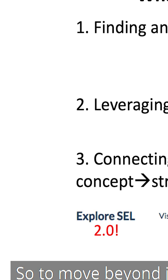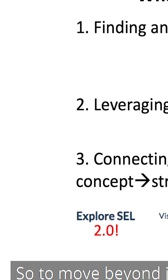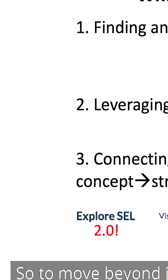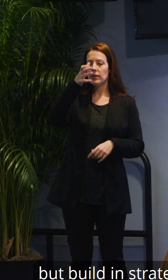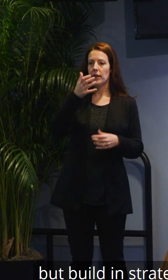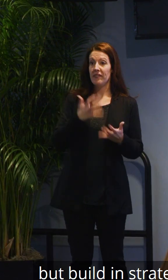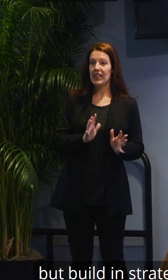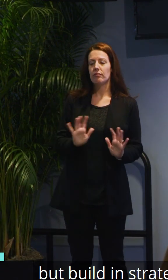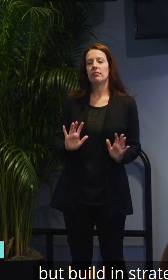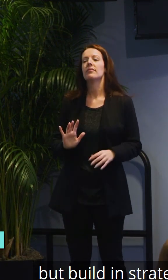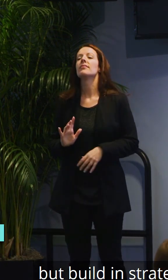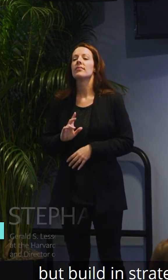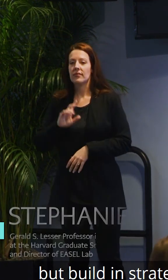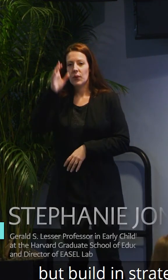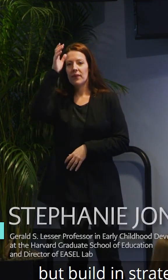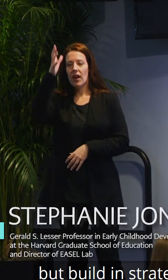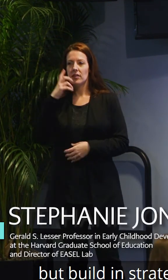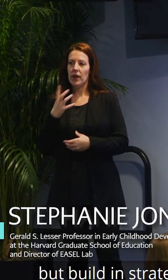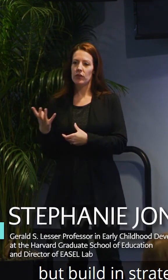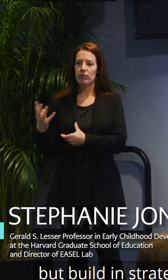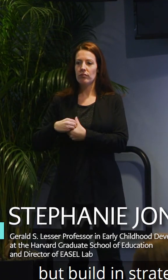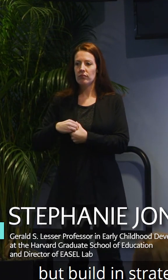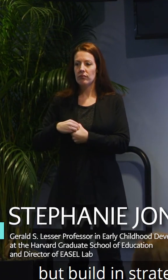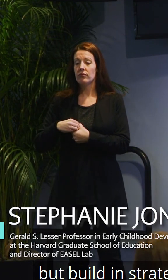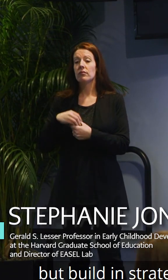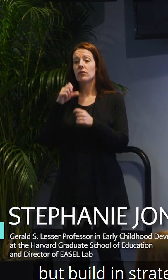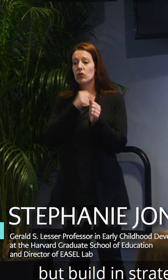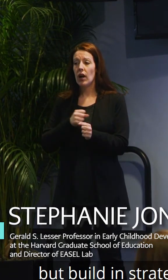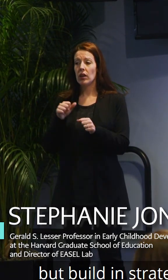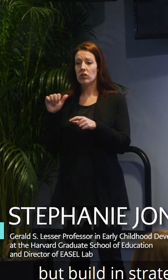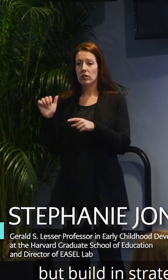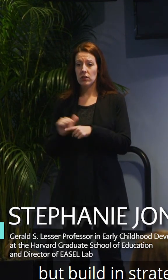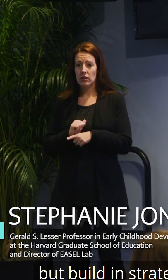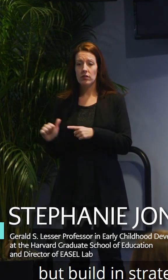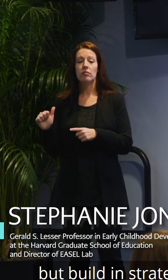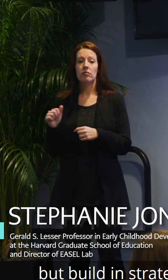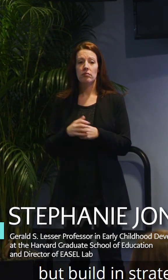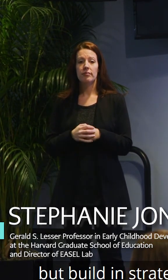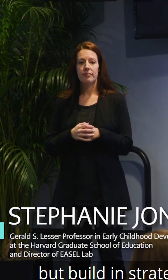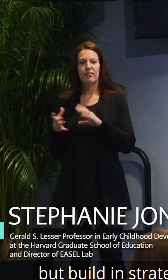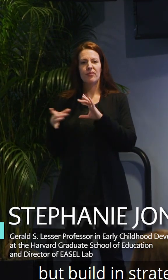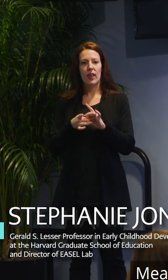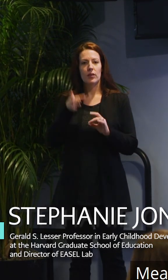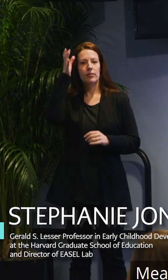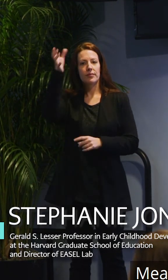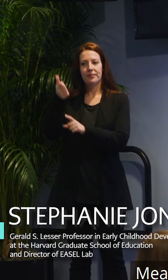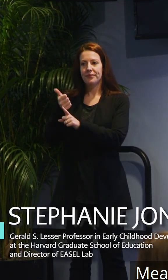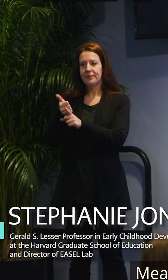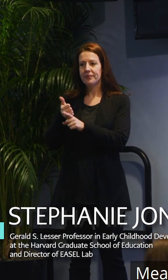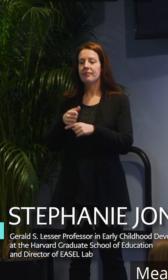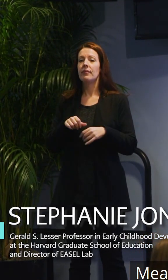we've connected, but build in strategies and practices tied to concepts,